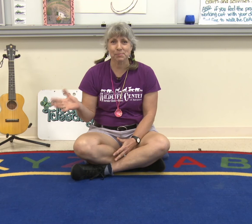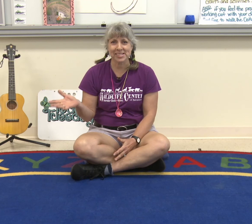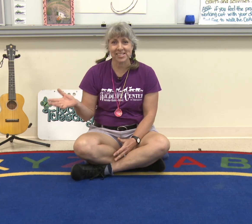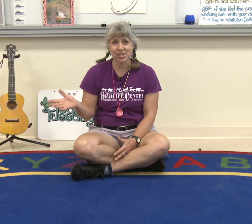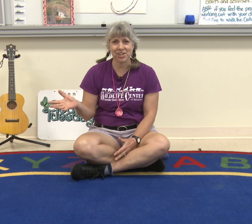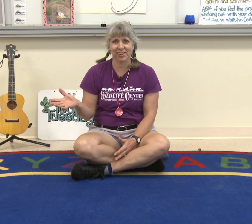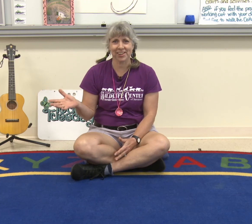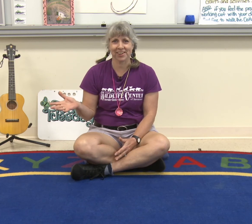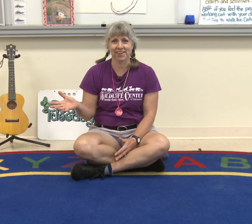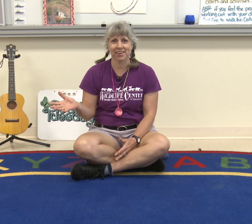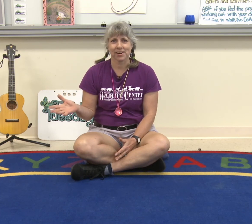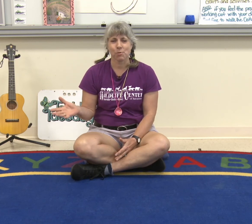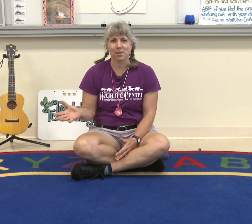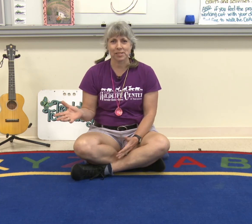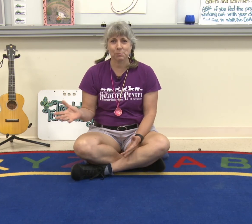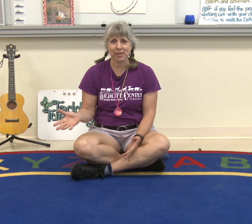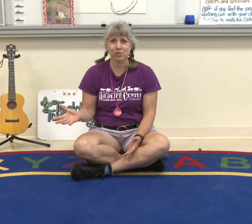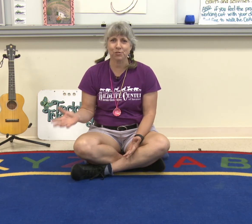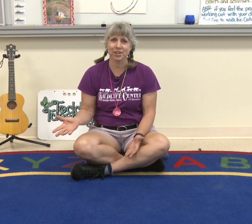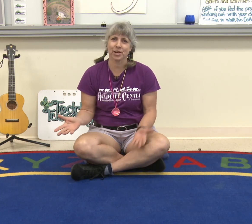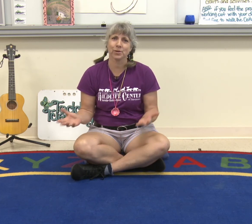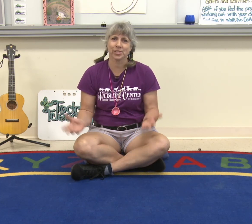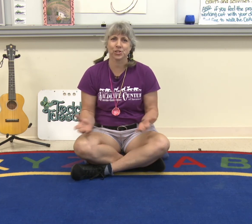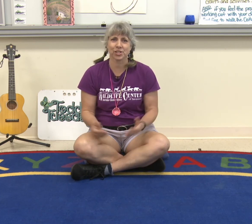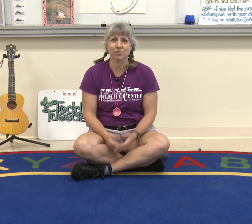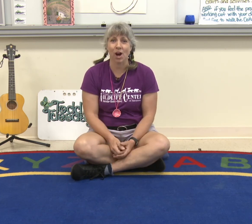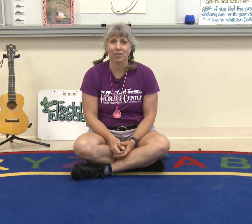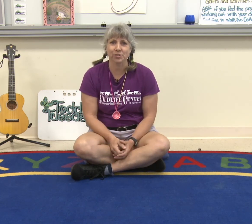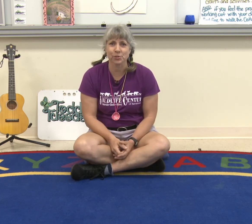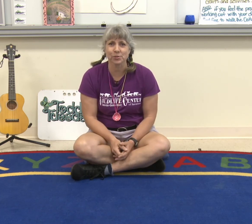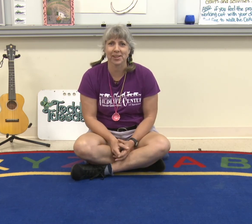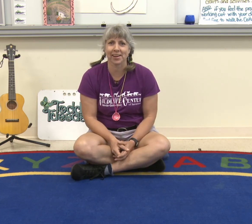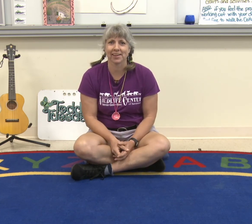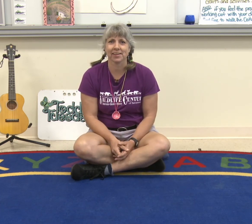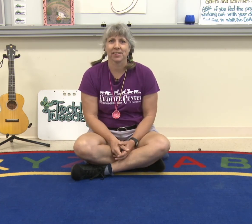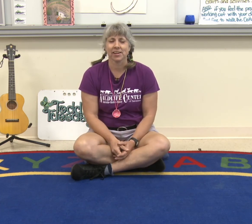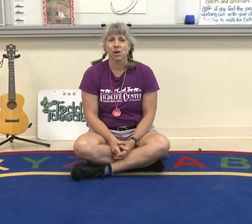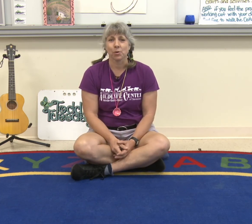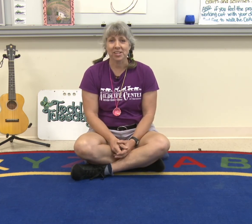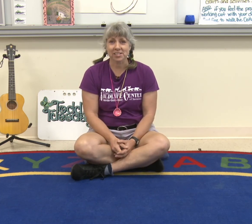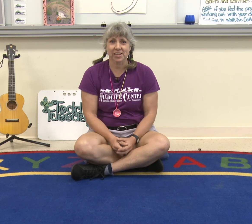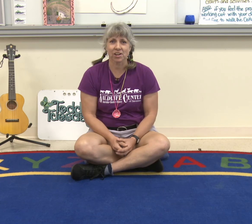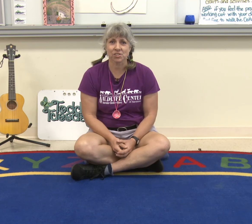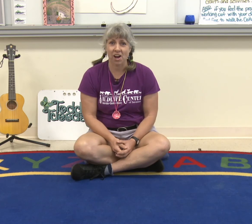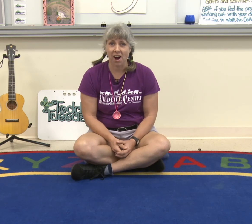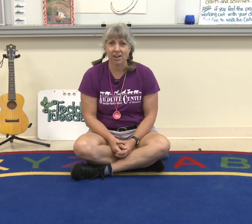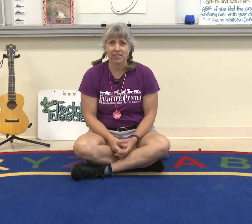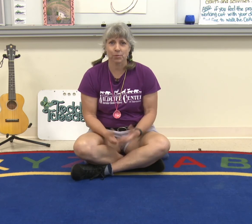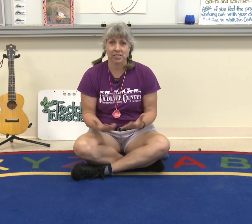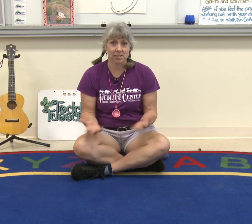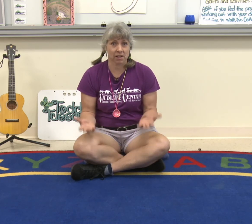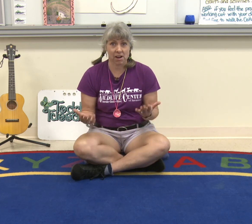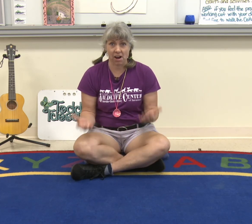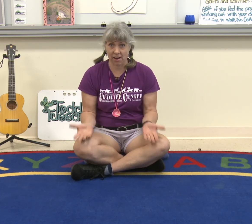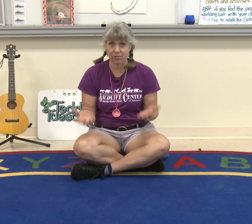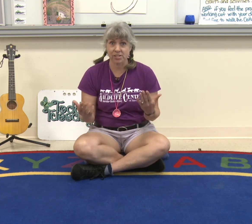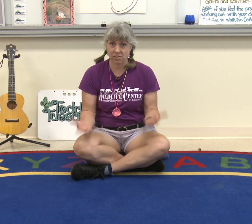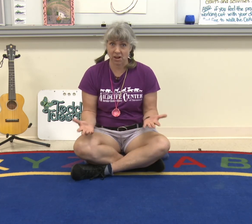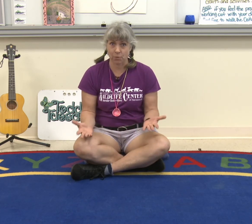It's Miss Seashell here with a special video edition of Toddler Tuesday. We're going to sing our song that we sing every song with,